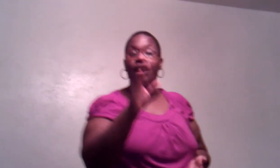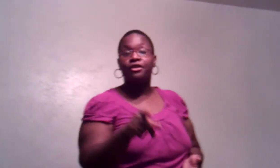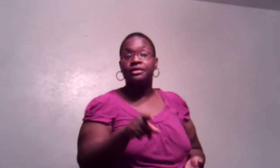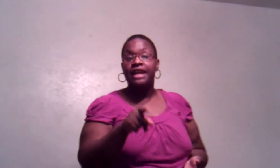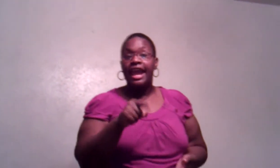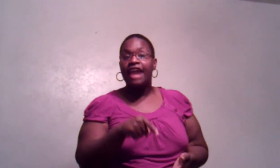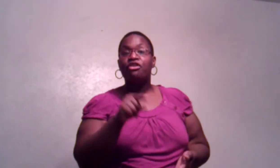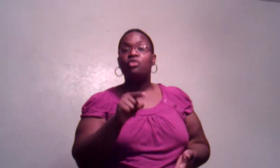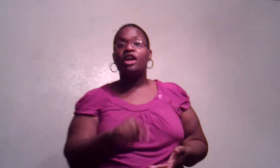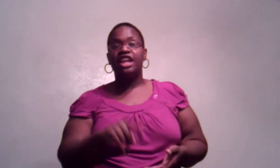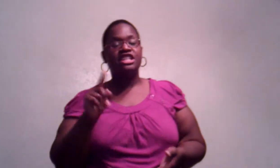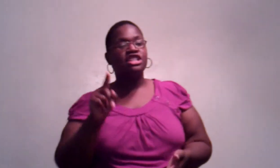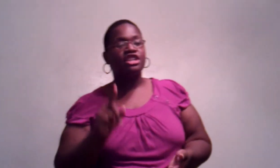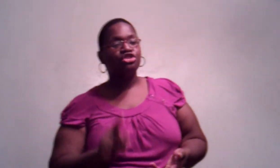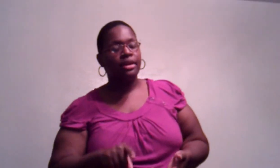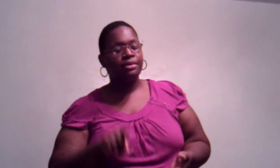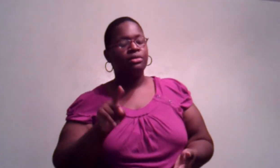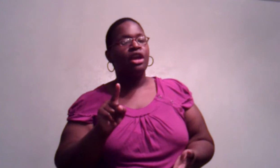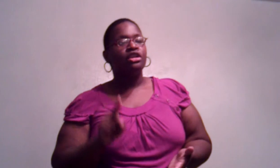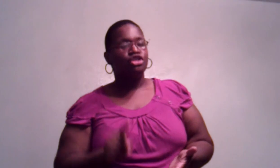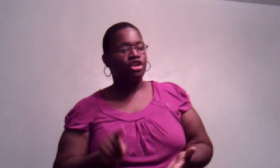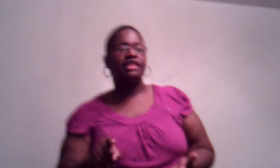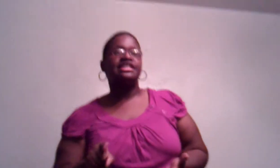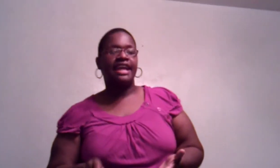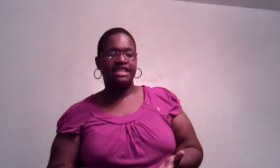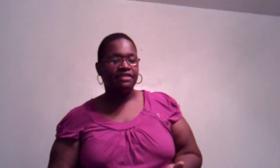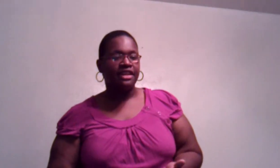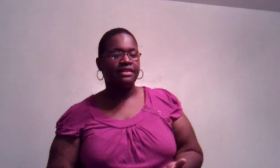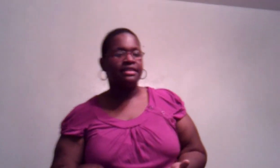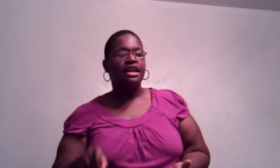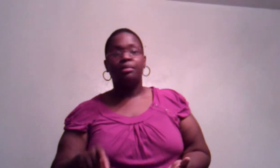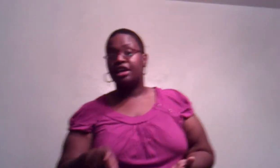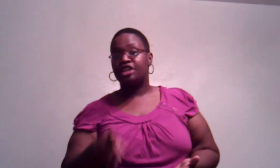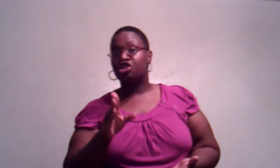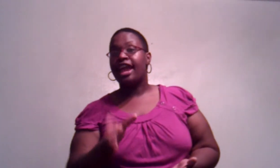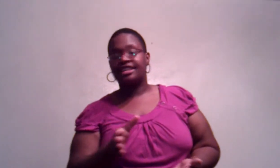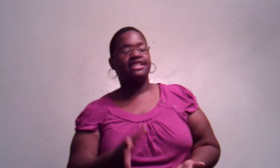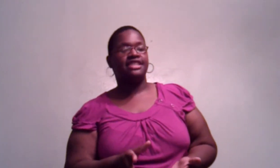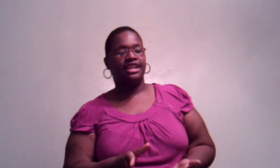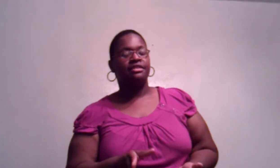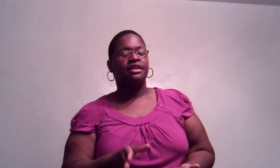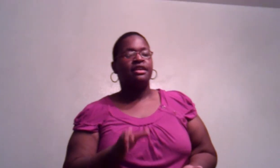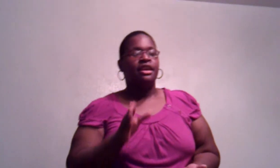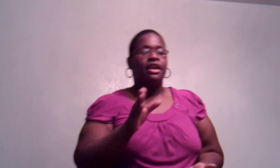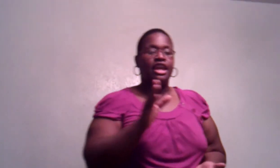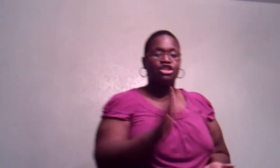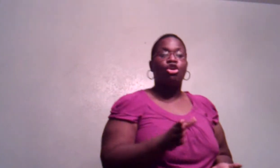However, everyone needs to contribute during this activity because your exit ticket is going to